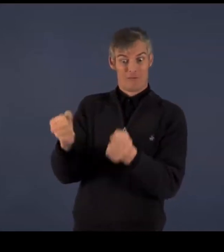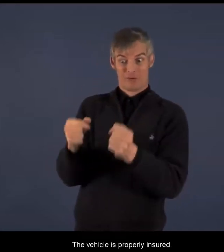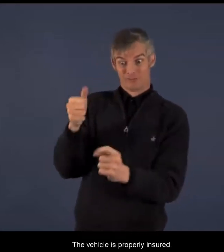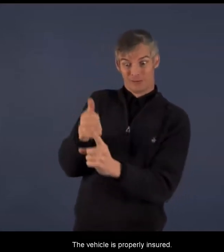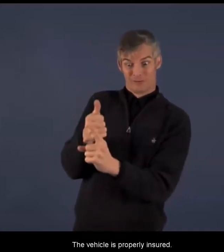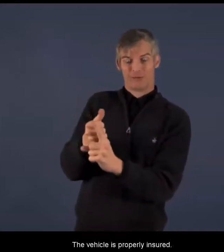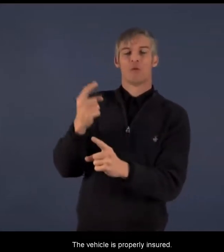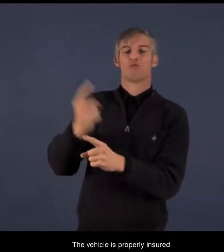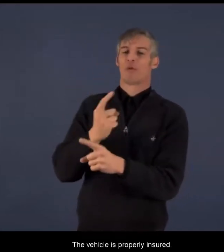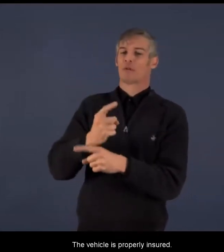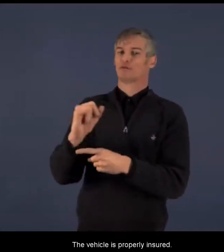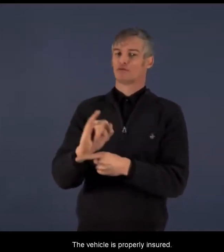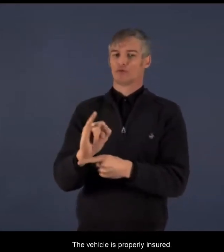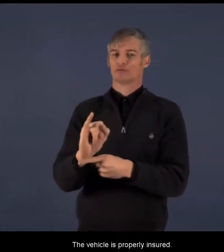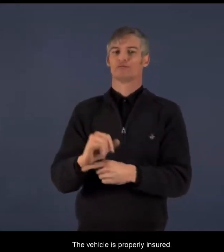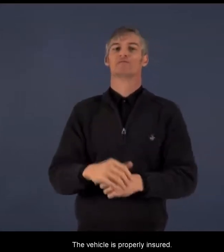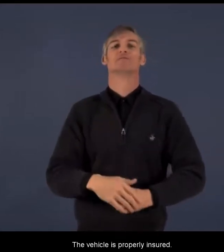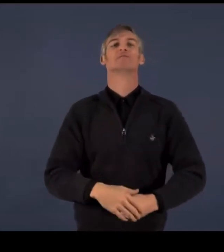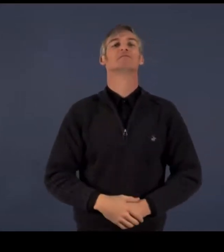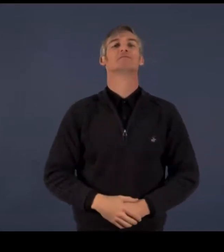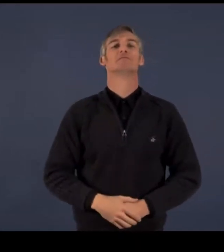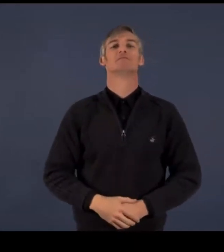and proof that the vehicle is properly insured.